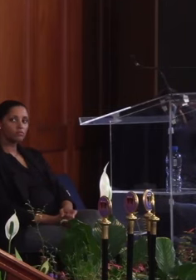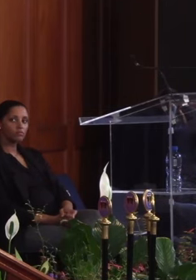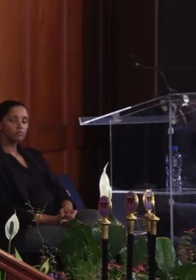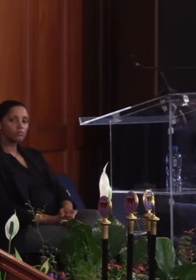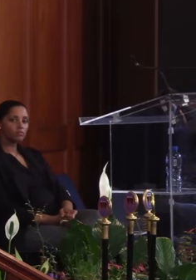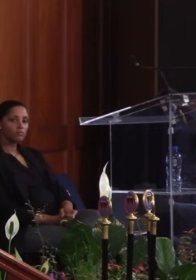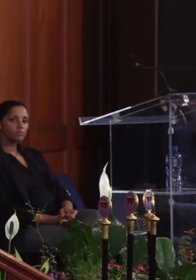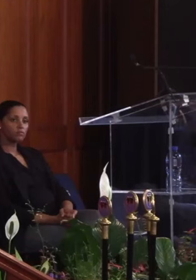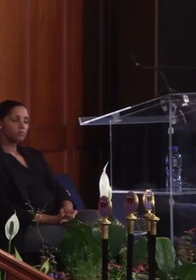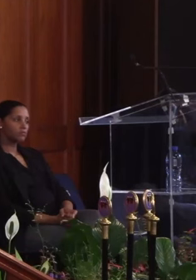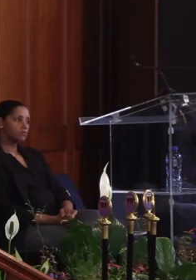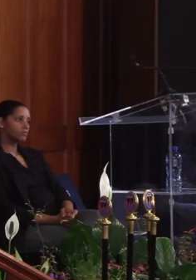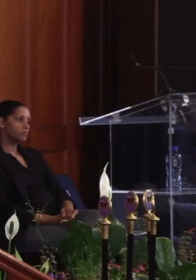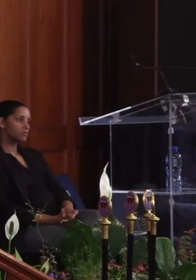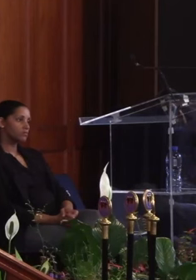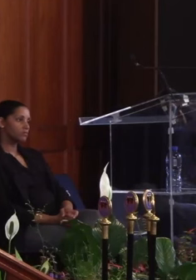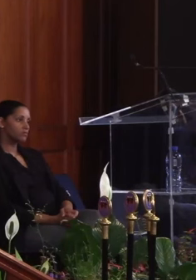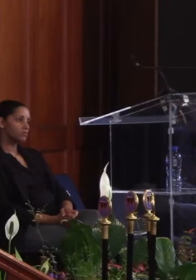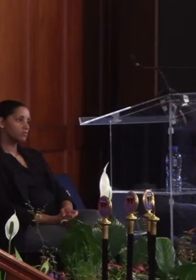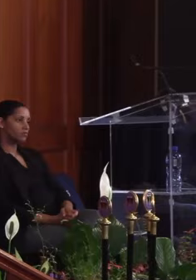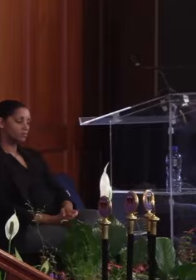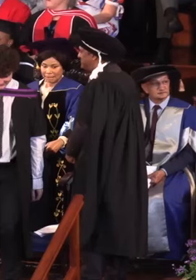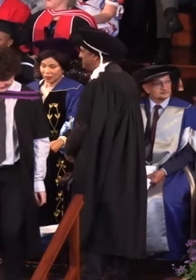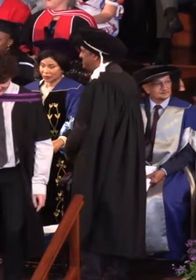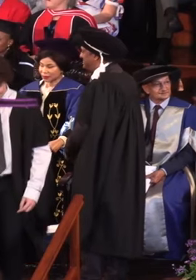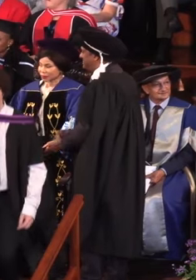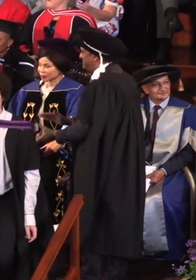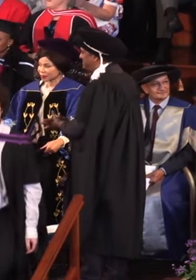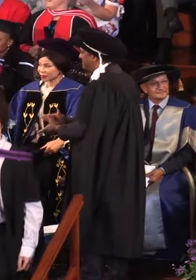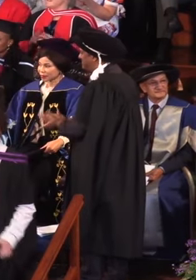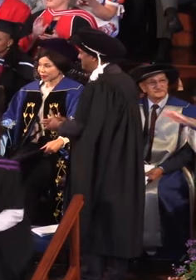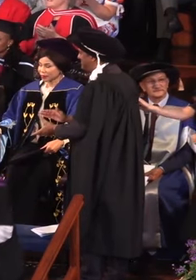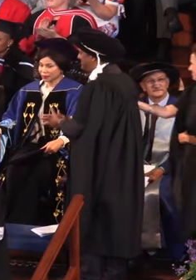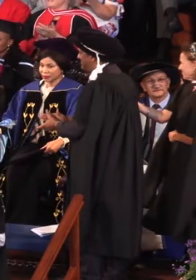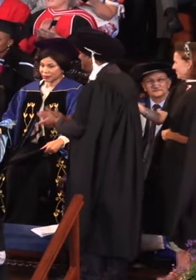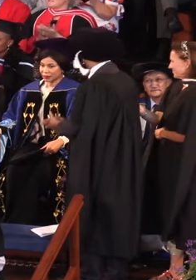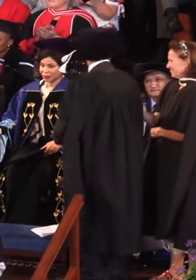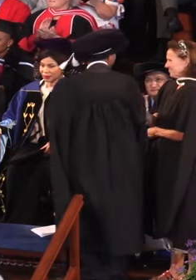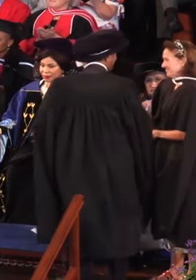For the degree of Bachelor of Science Honours in the First Class, Olivia Rose Impson.